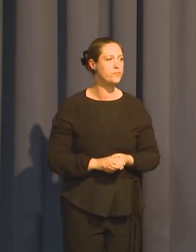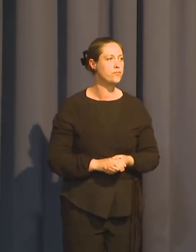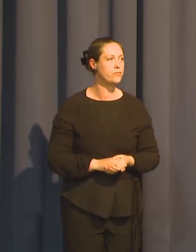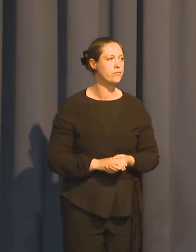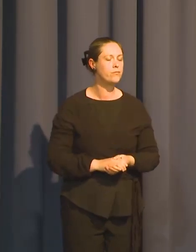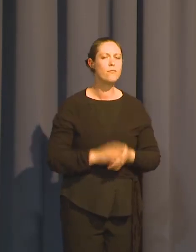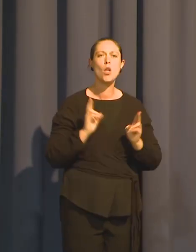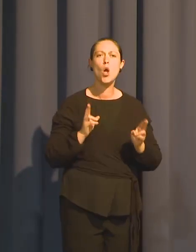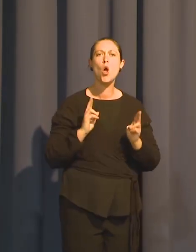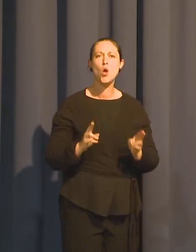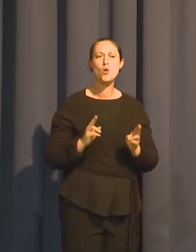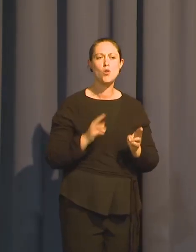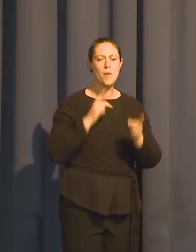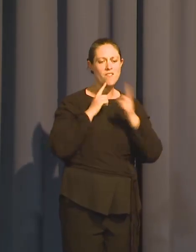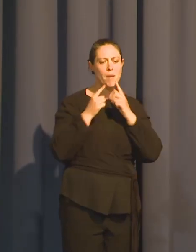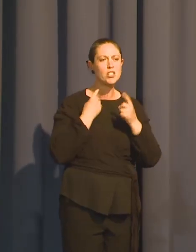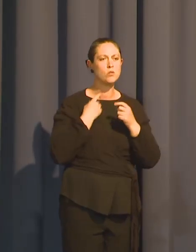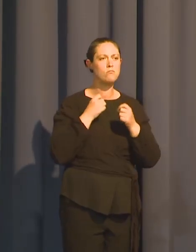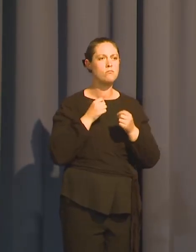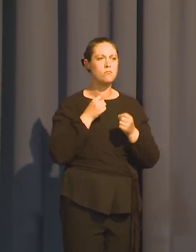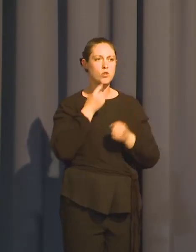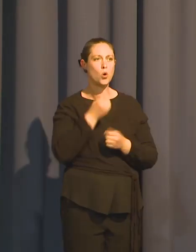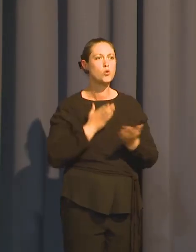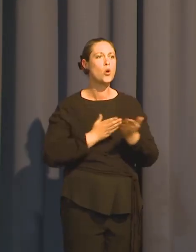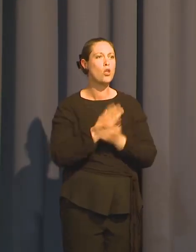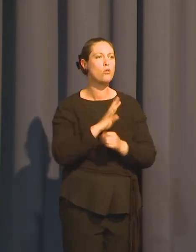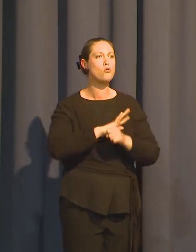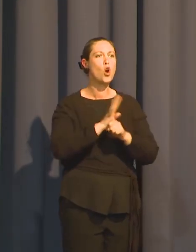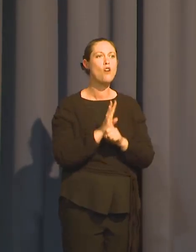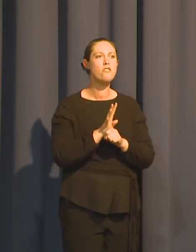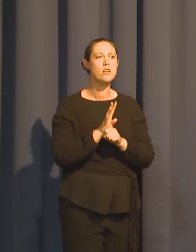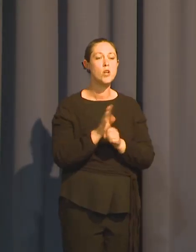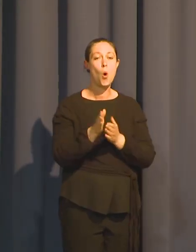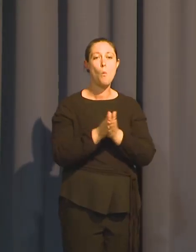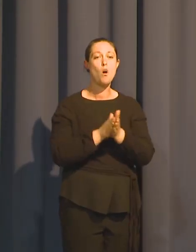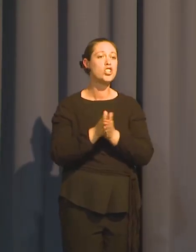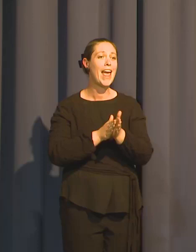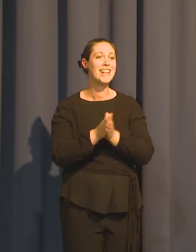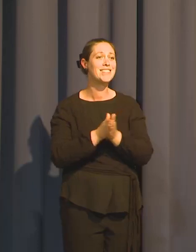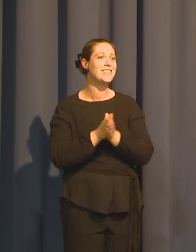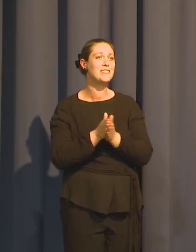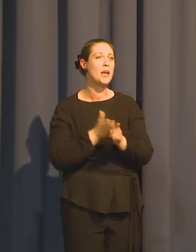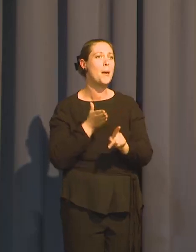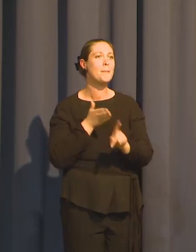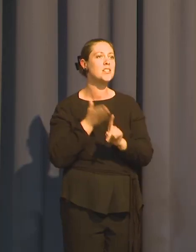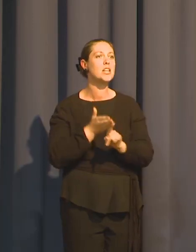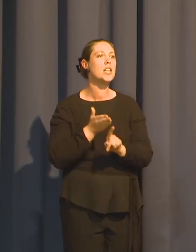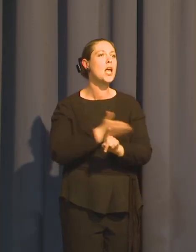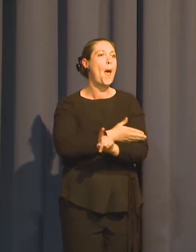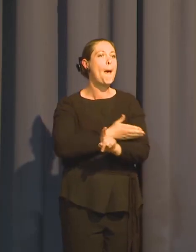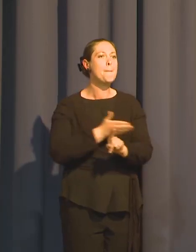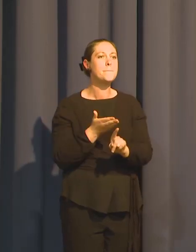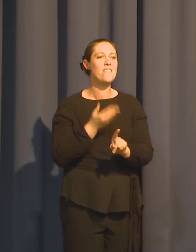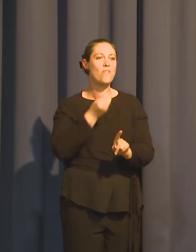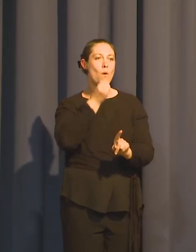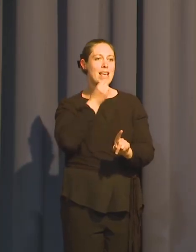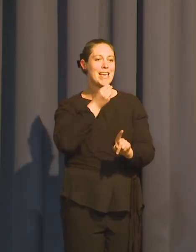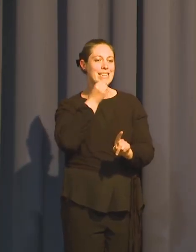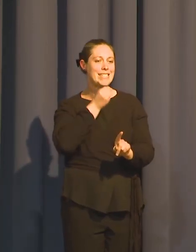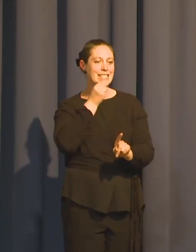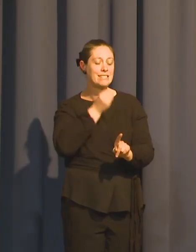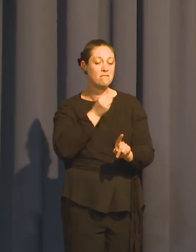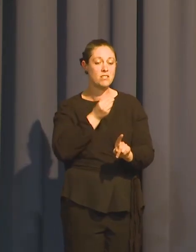messages that you've heard about through COVID, but washing your hands, especially before eating, especially young children if they've been playing